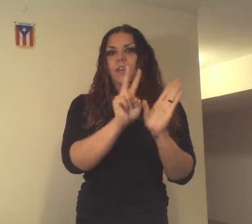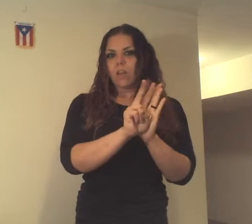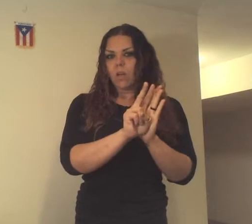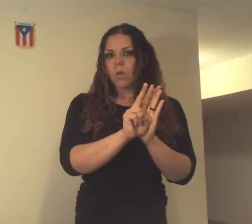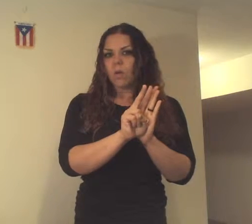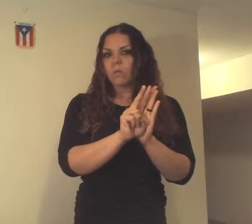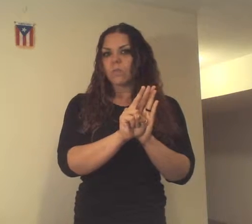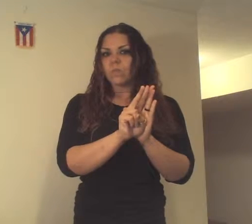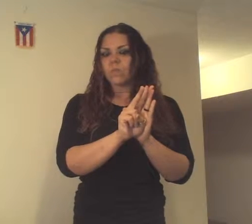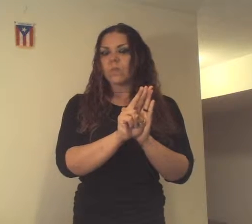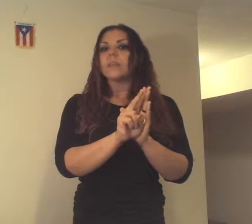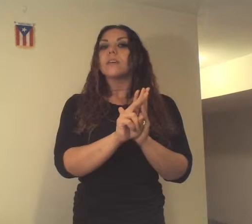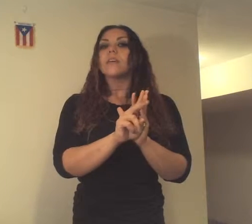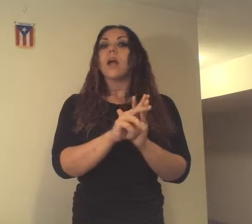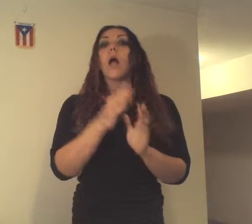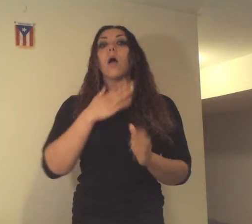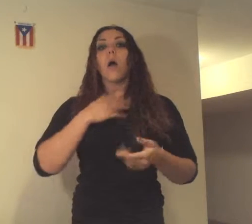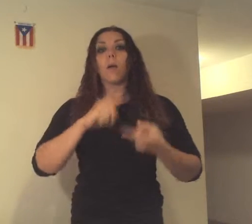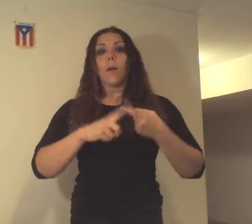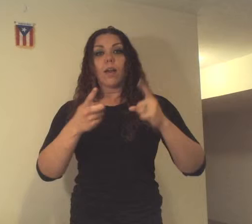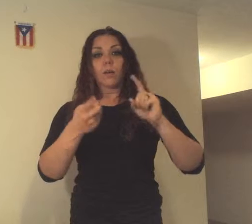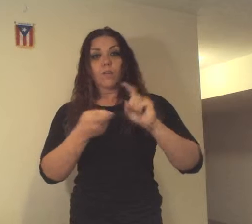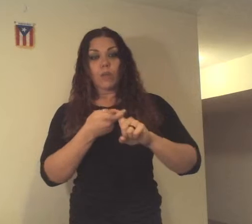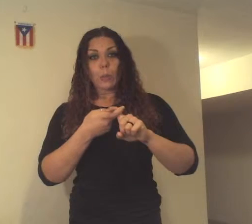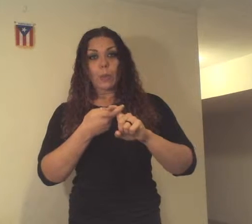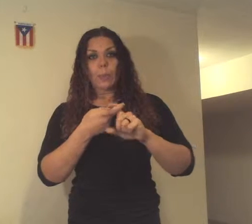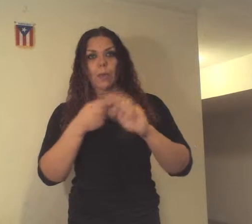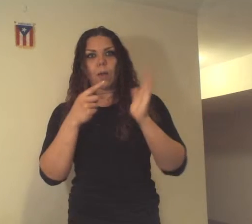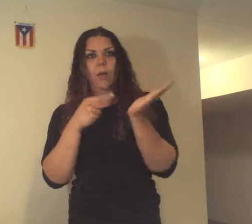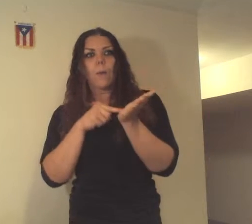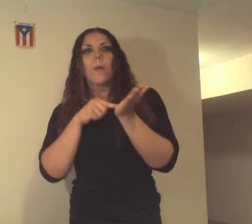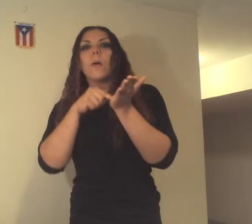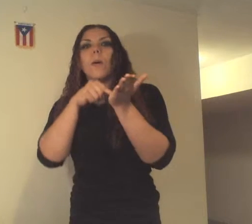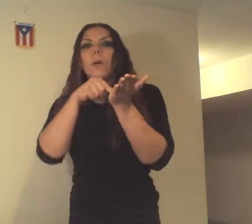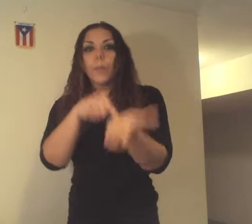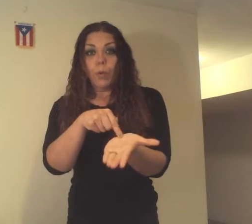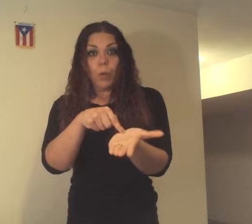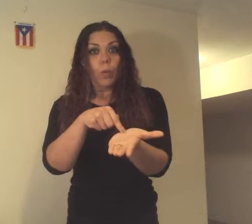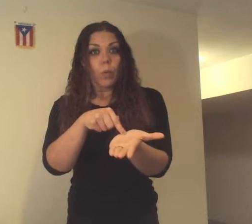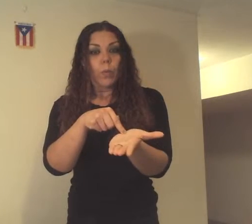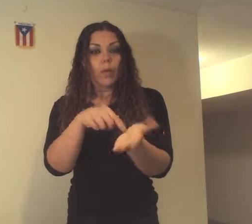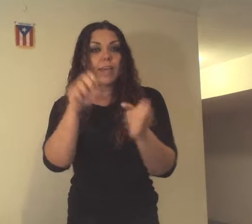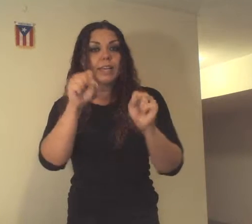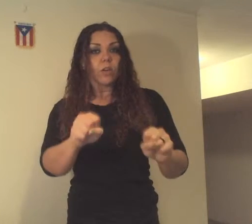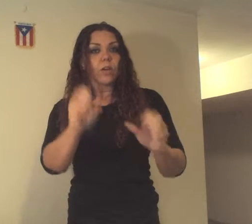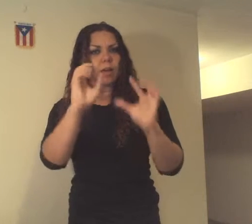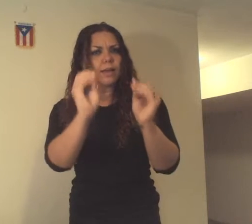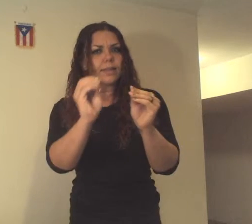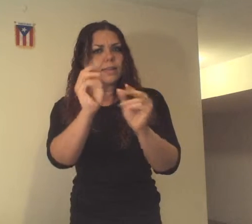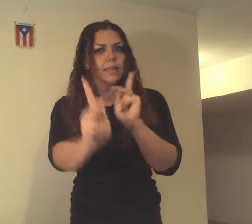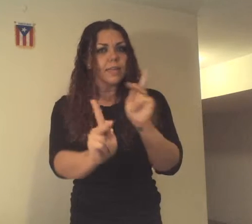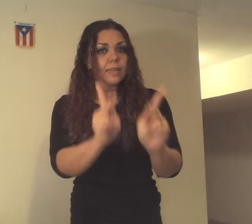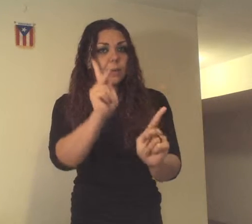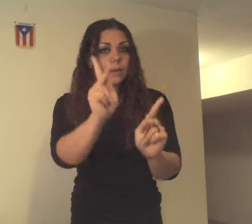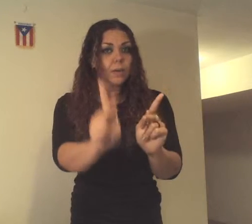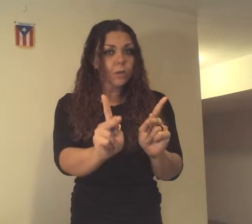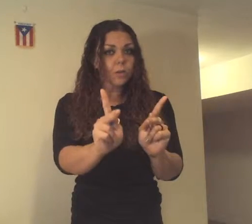Okranik from Toronto, and he proved that you could actually teach people to do